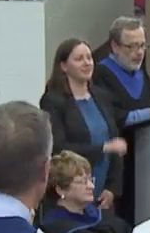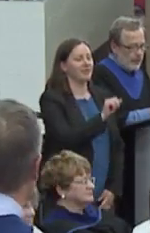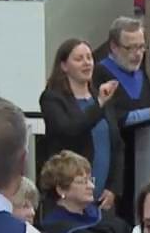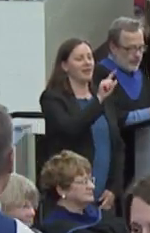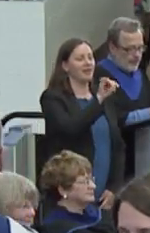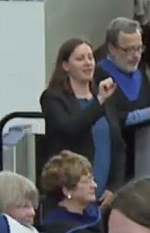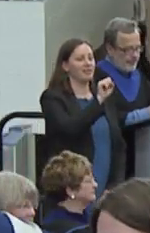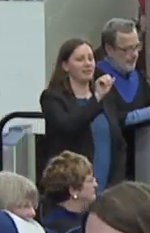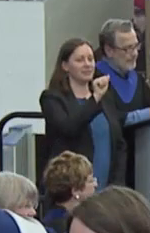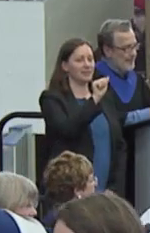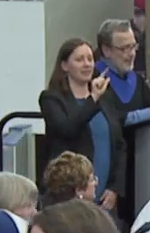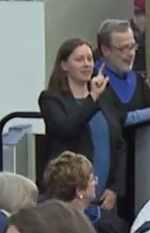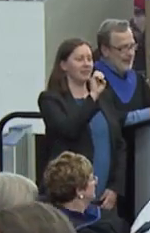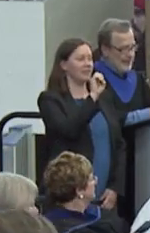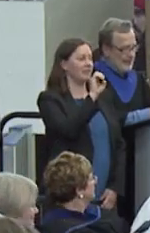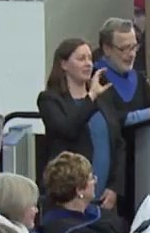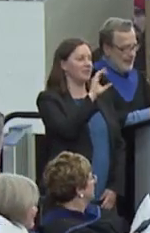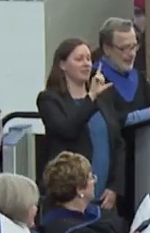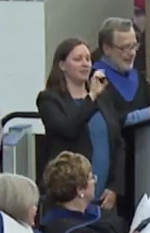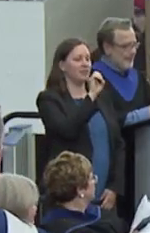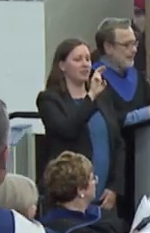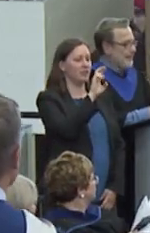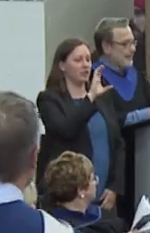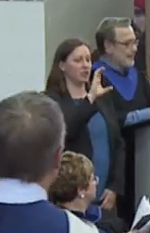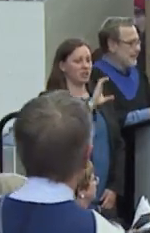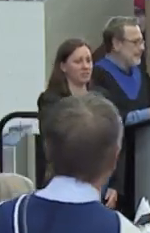Alyssa Leclerc.